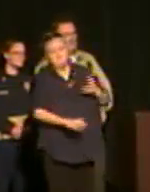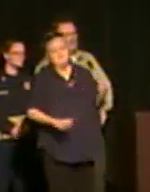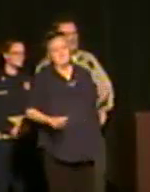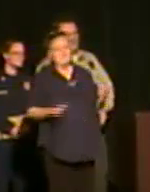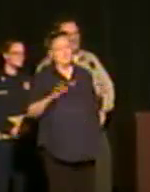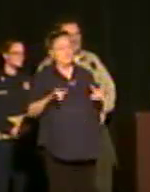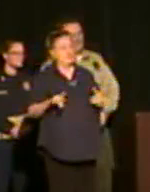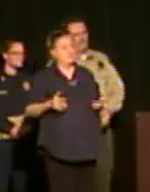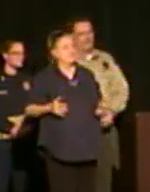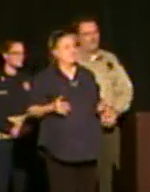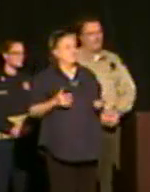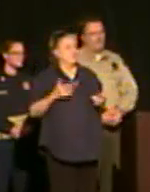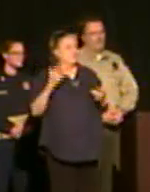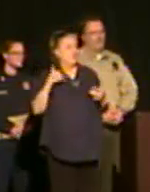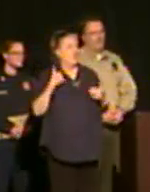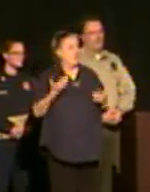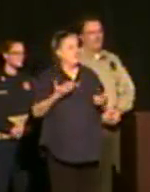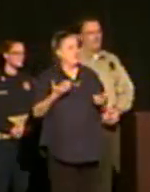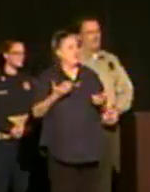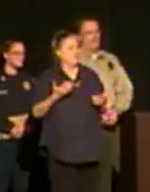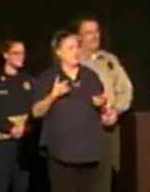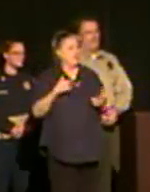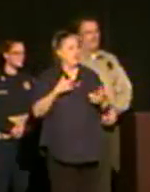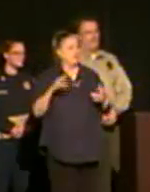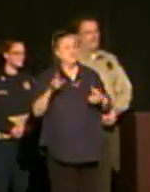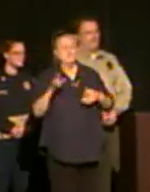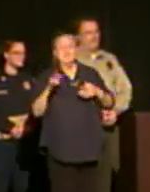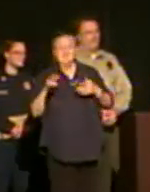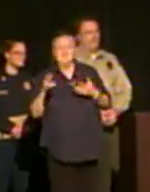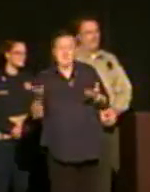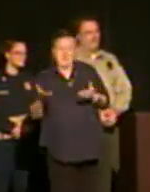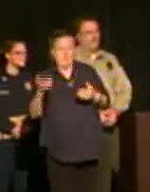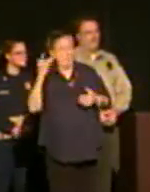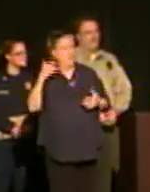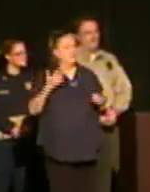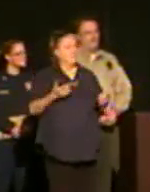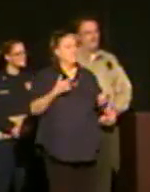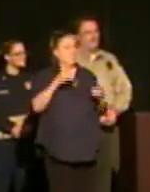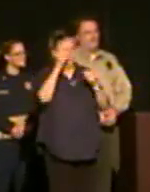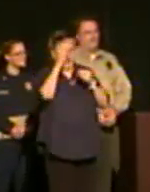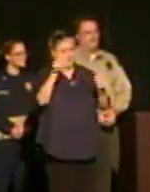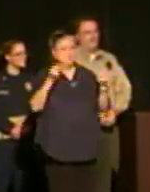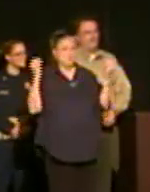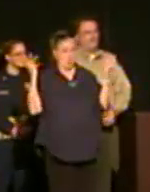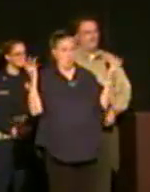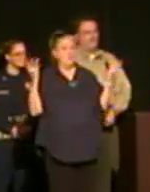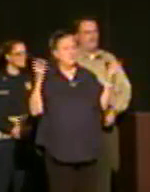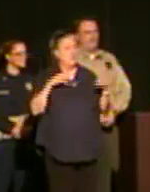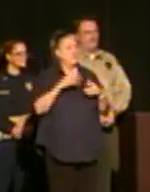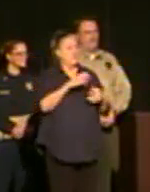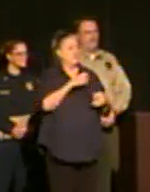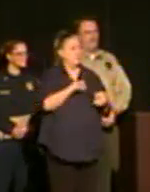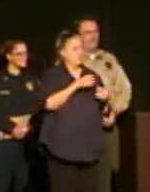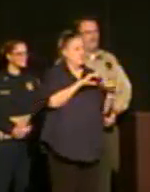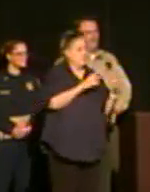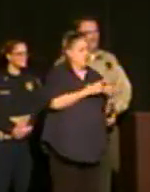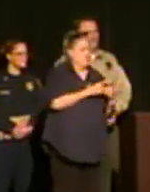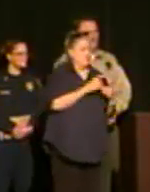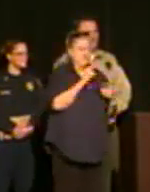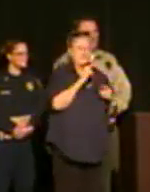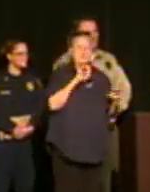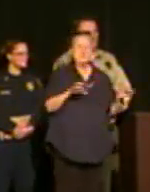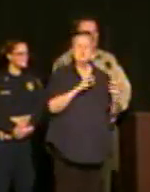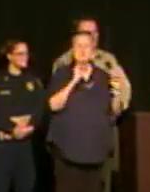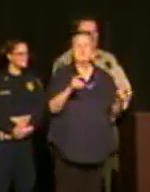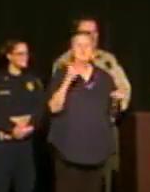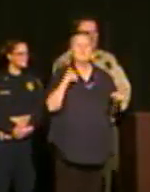So that's why I'm spending my time here, to let you know that the Sheriff's Department did